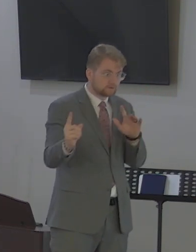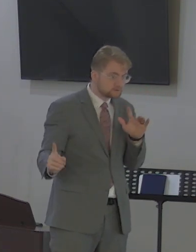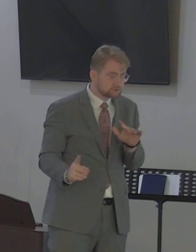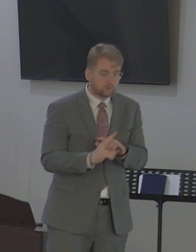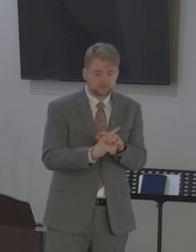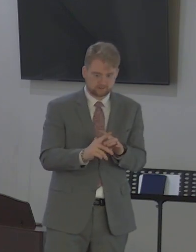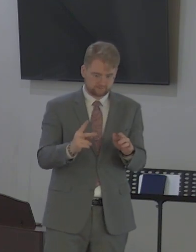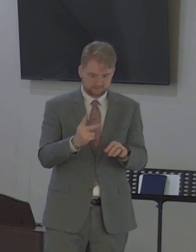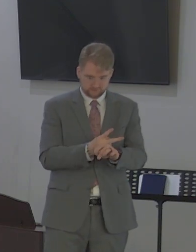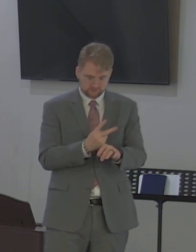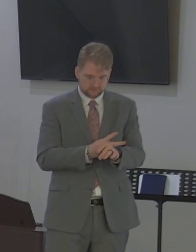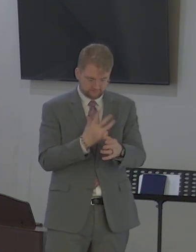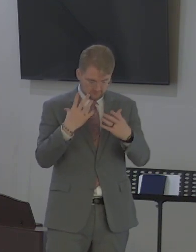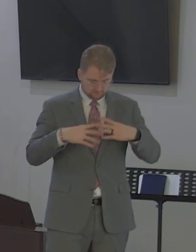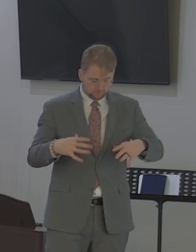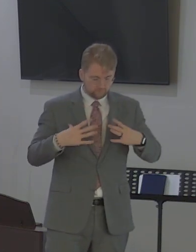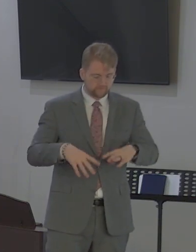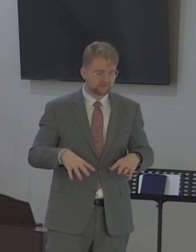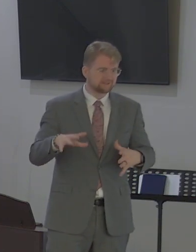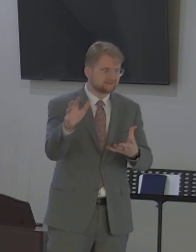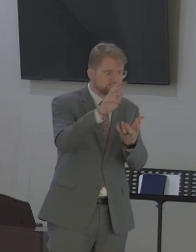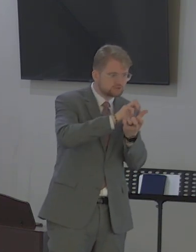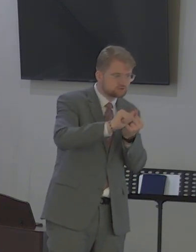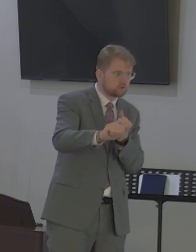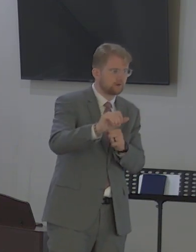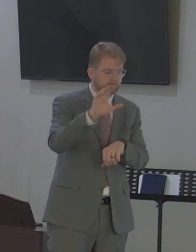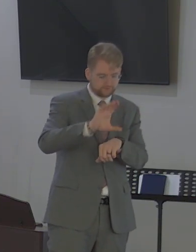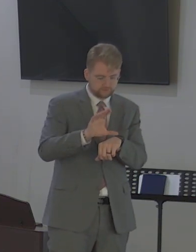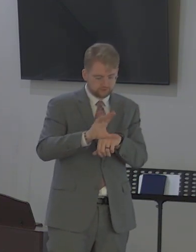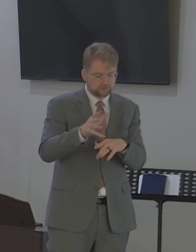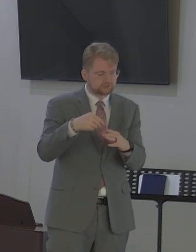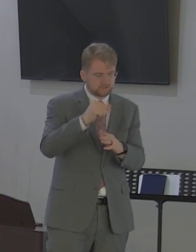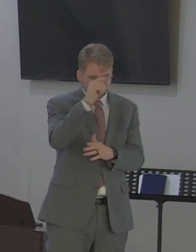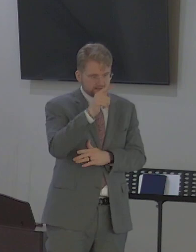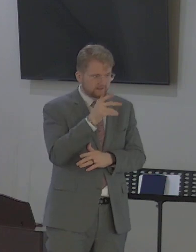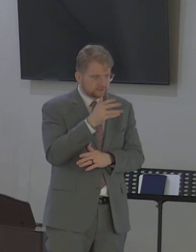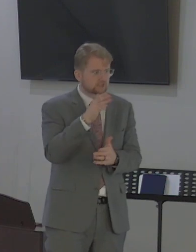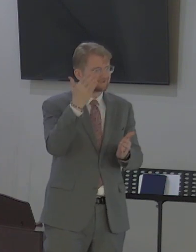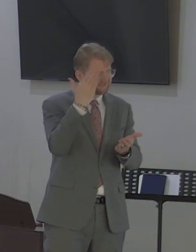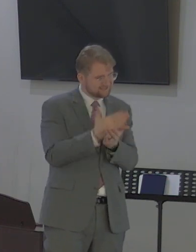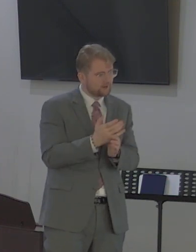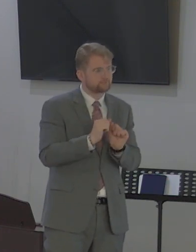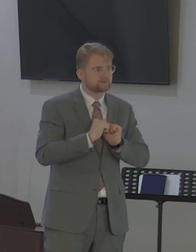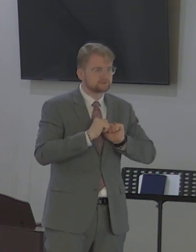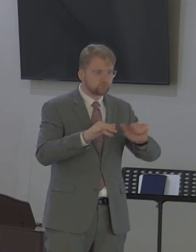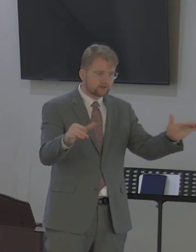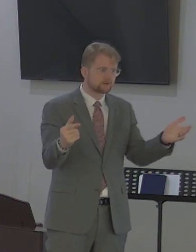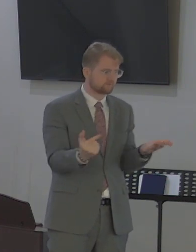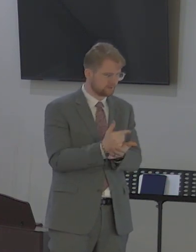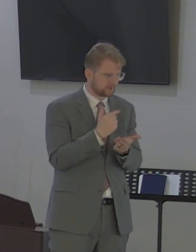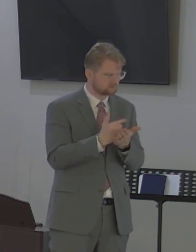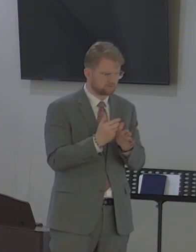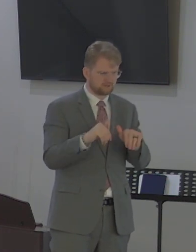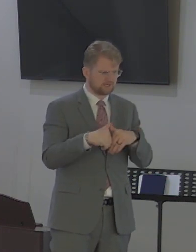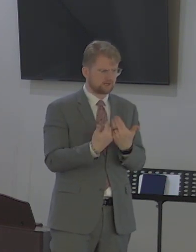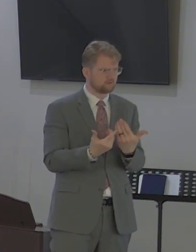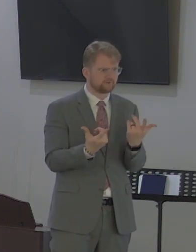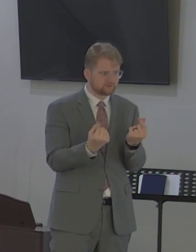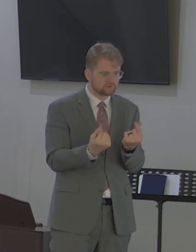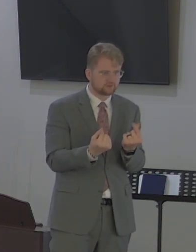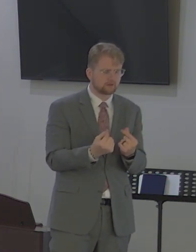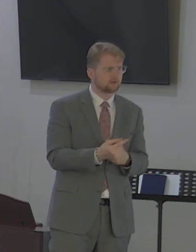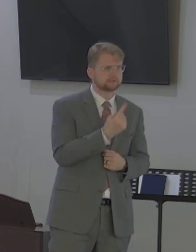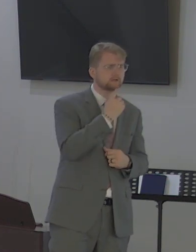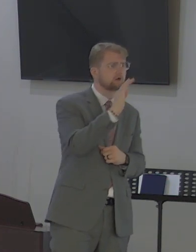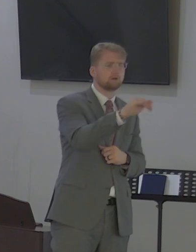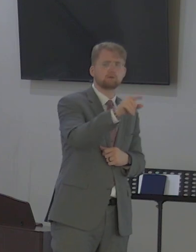in sheep's clothing to devour the church of Galatia, to stop the spreading of the gospel. You say, how'd they do it? You